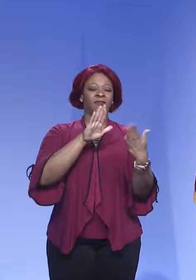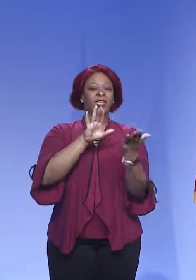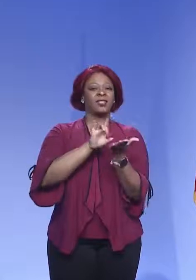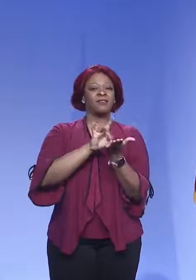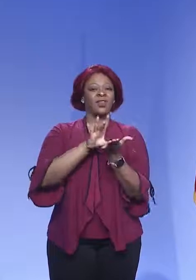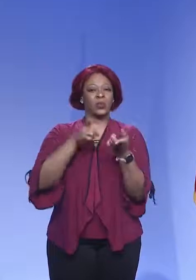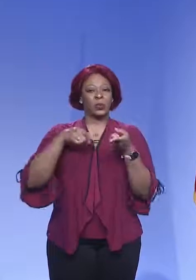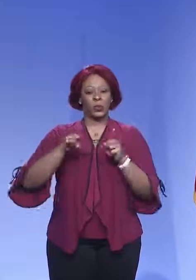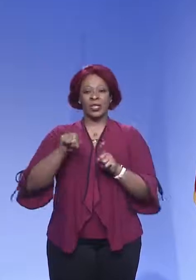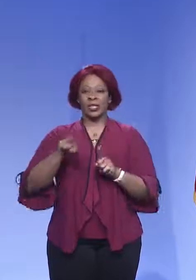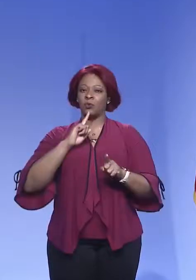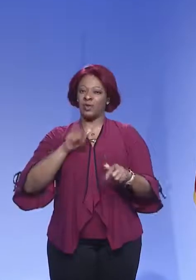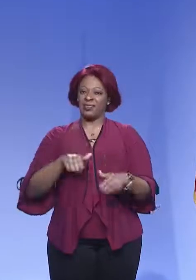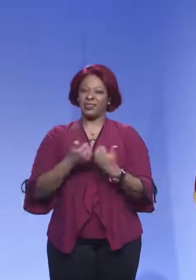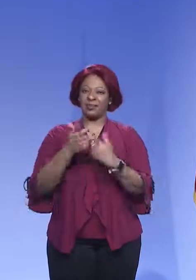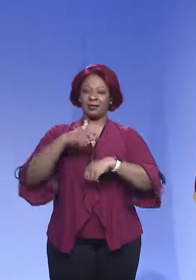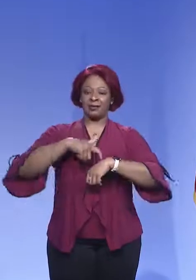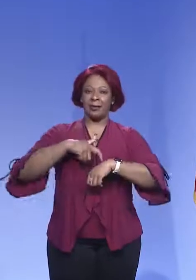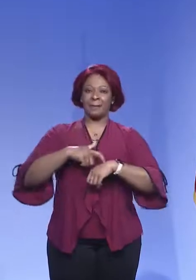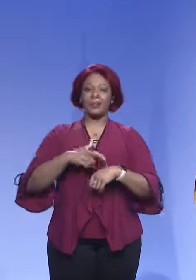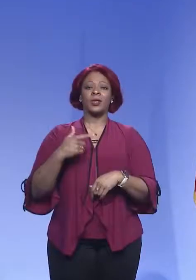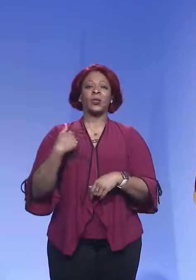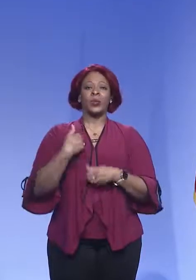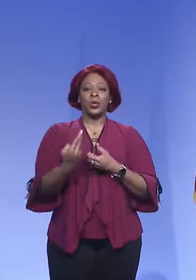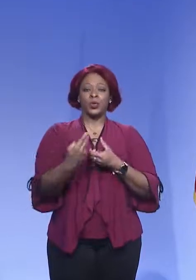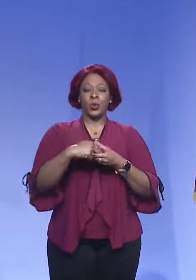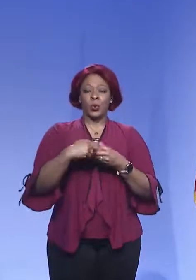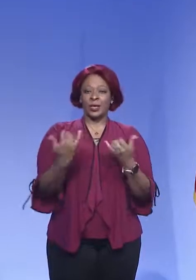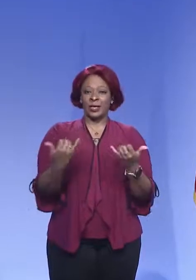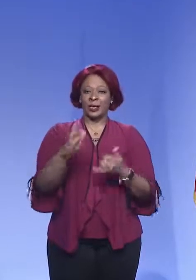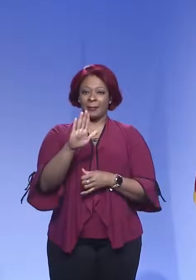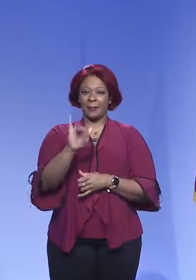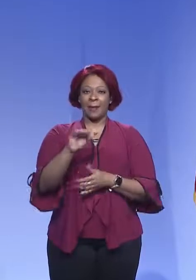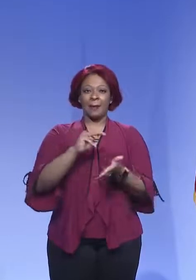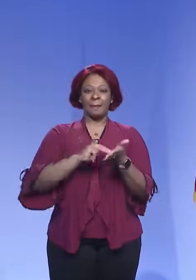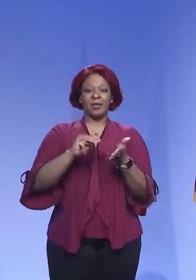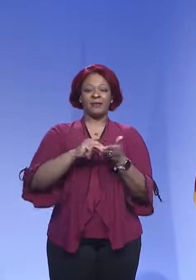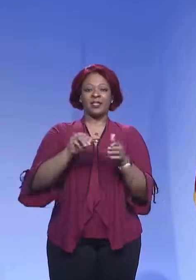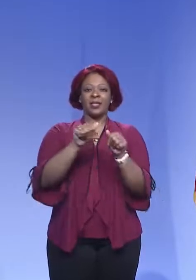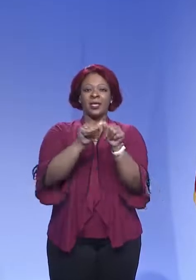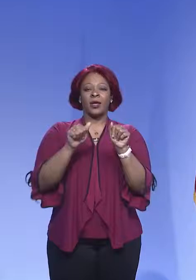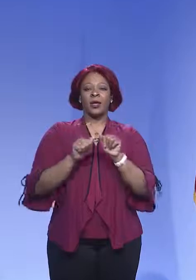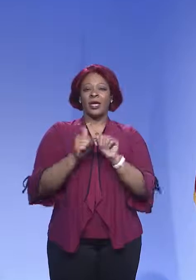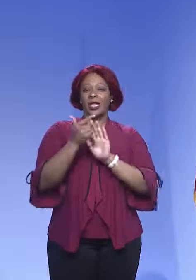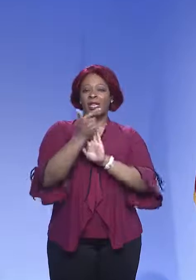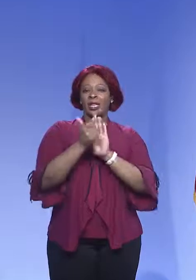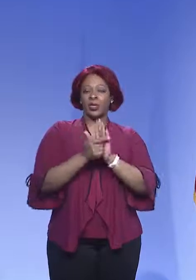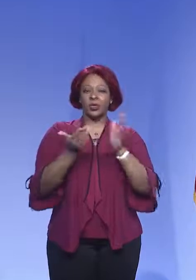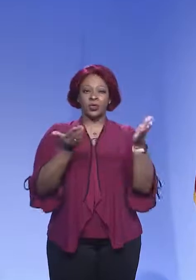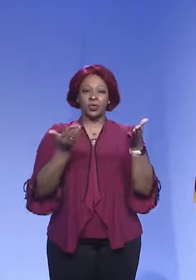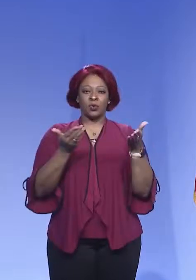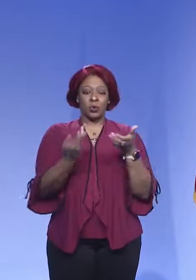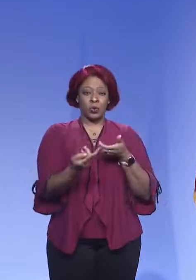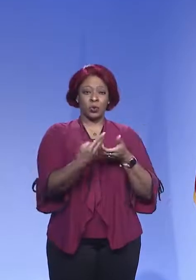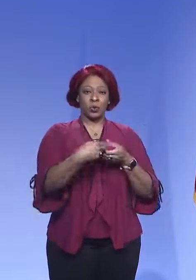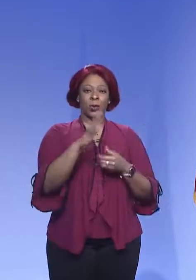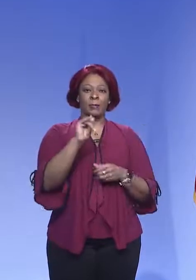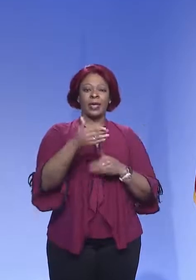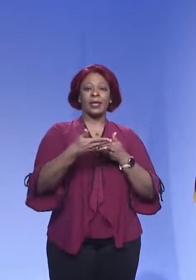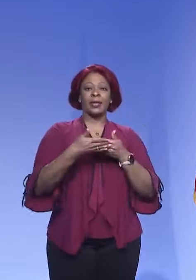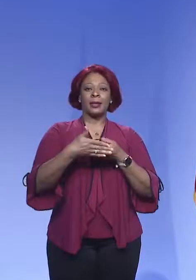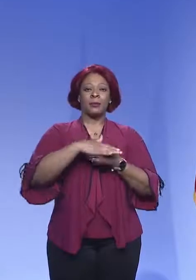this very, very challenging time. So we're joined today by Memphis Area Legal Services. We're also joined by